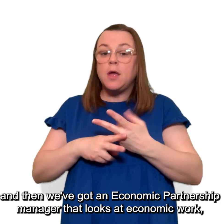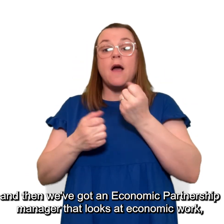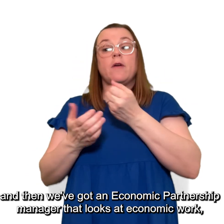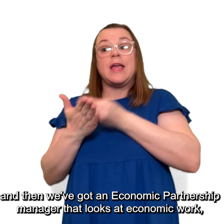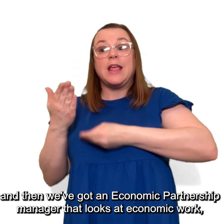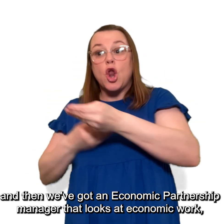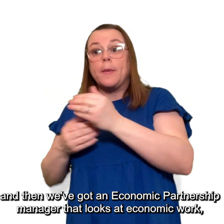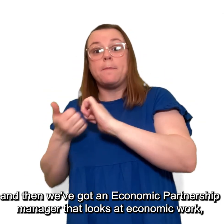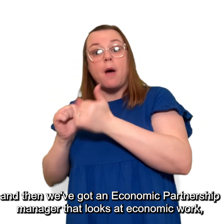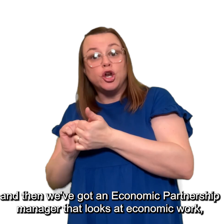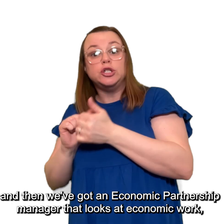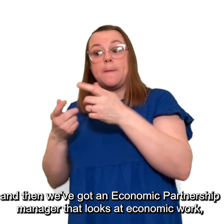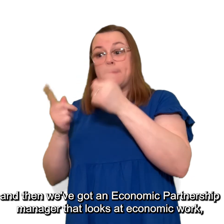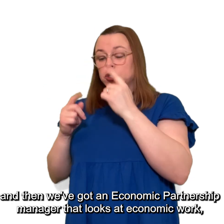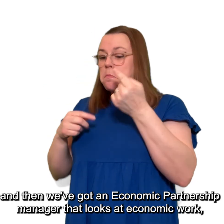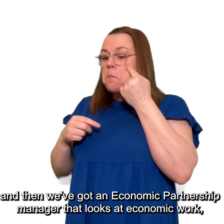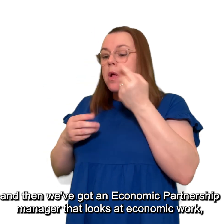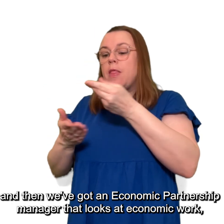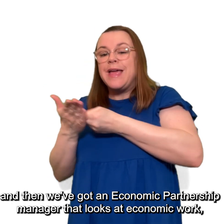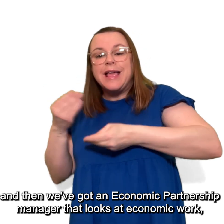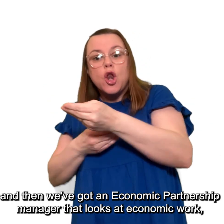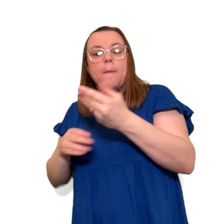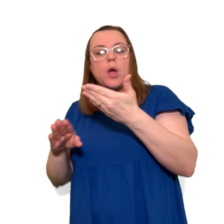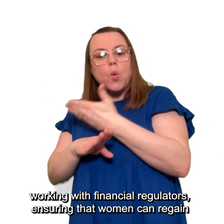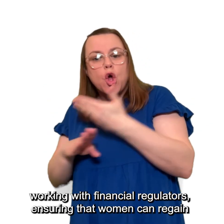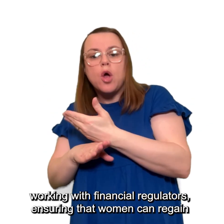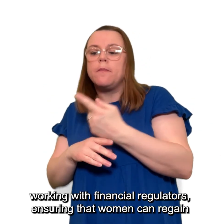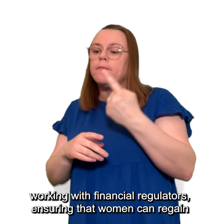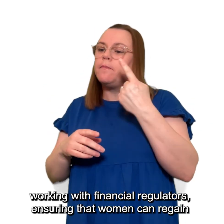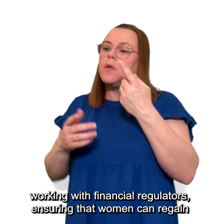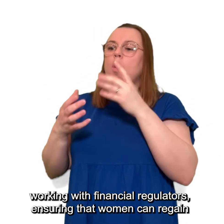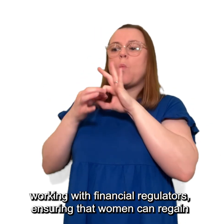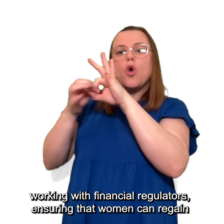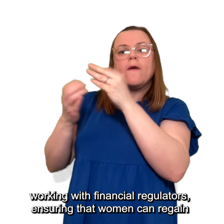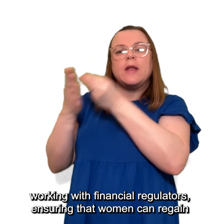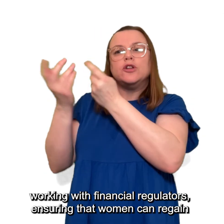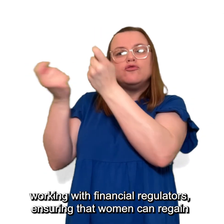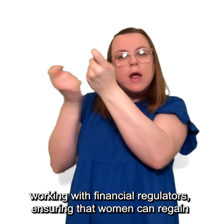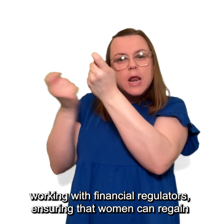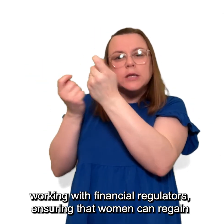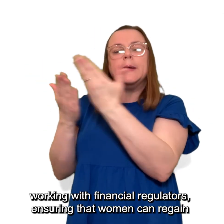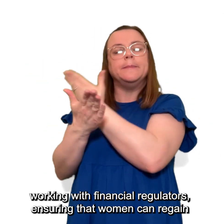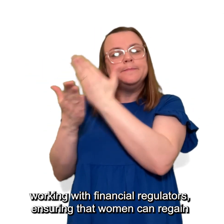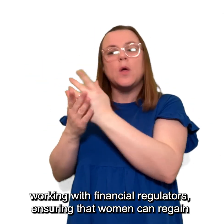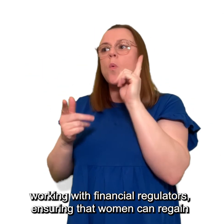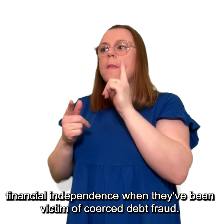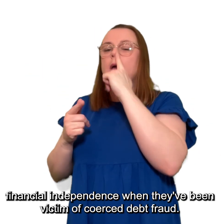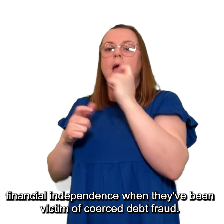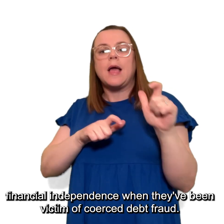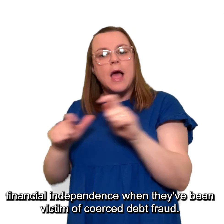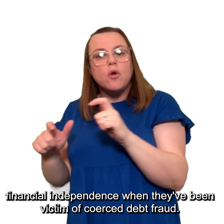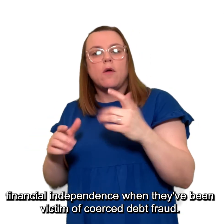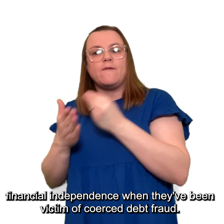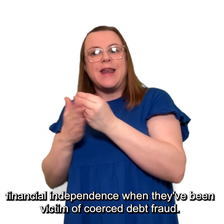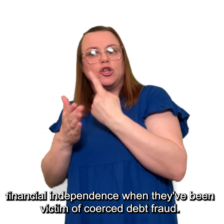and then we've got an economic partnership manager that looks at our economic work, working with financial regulators, ensuring that women can regain